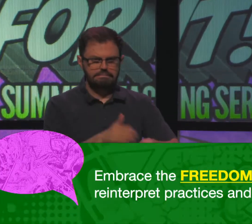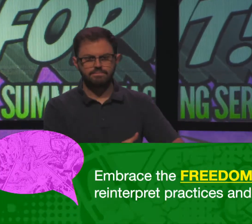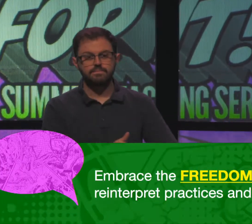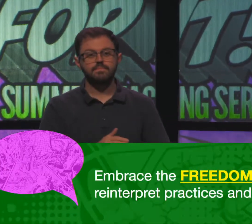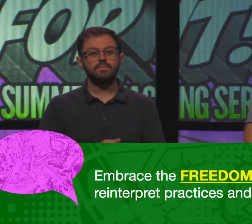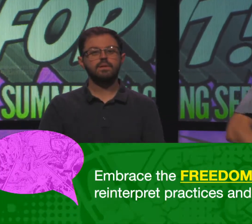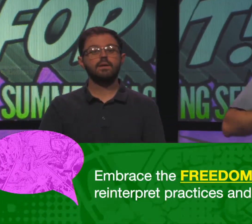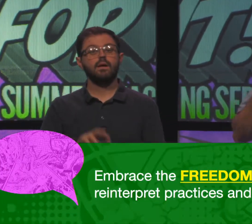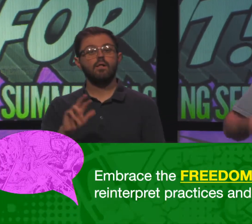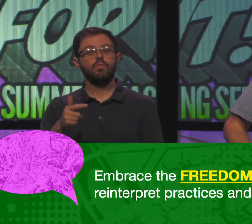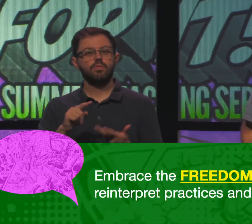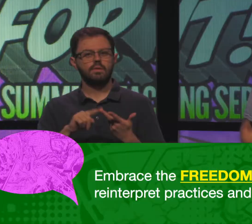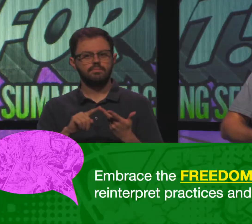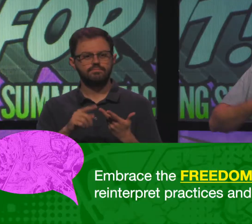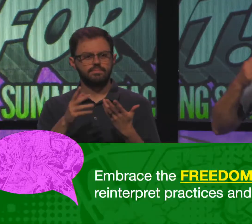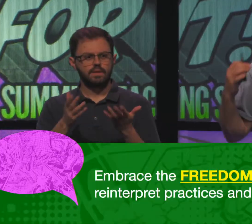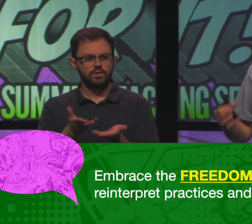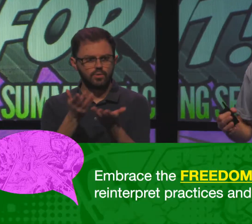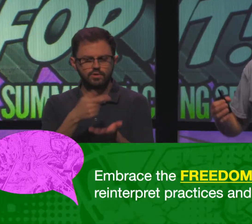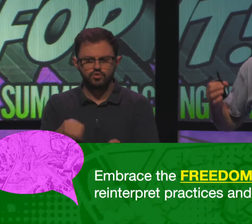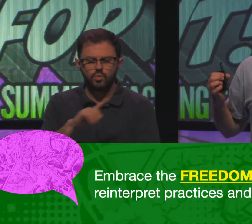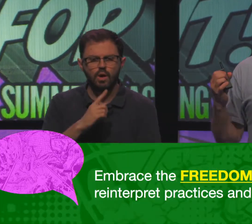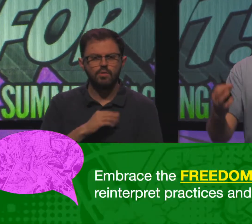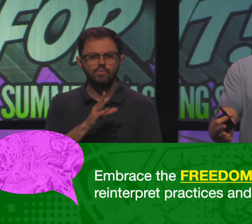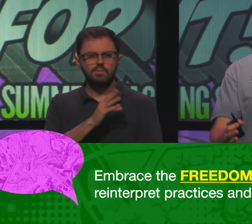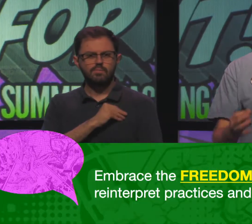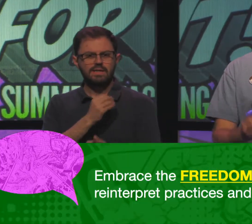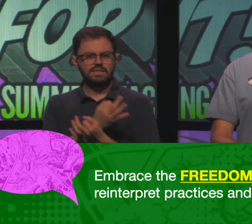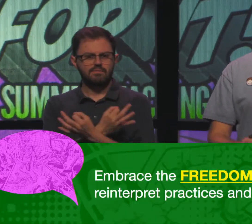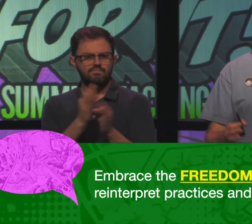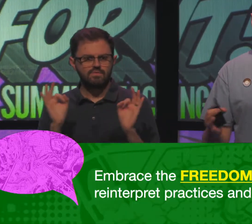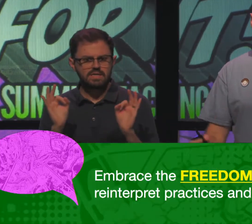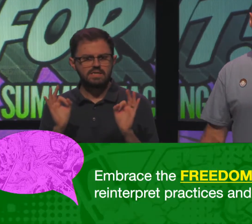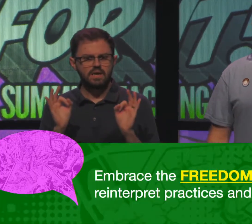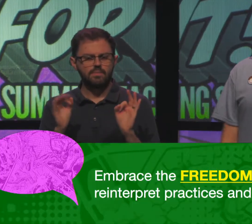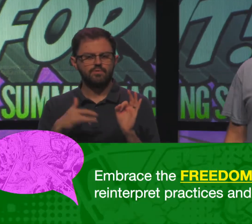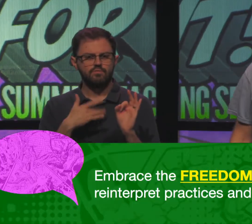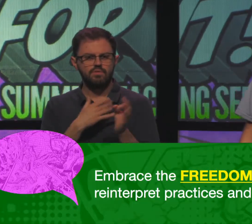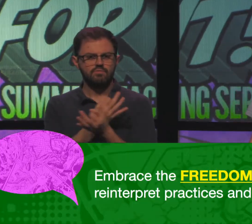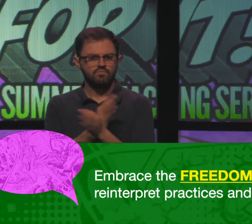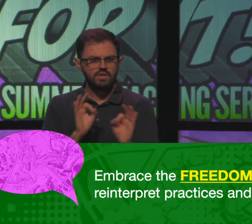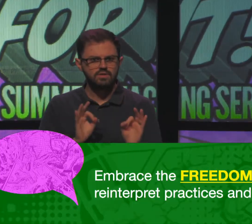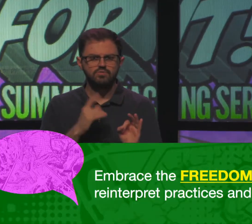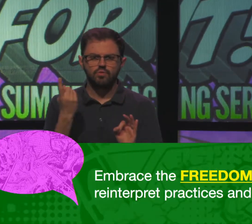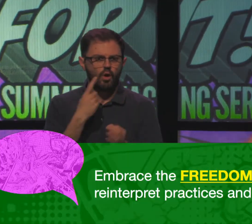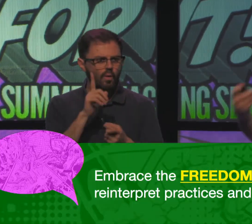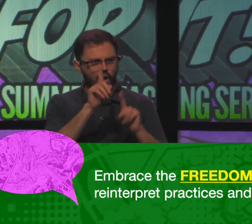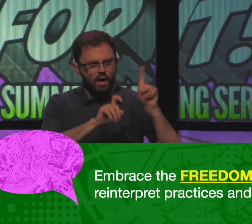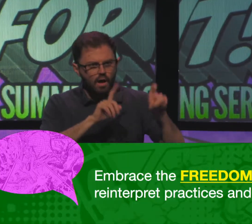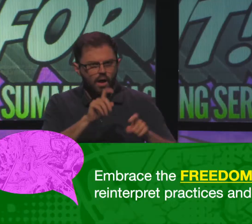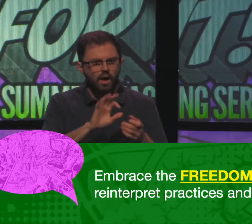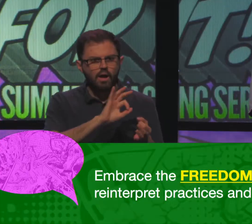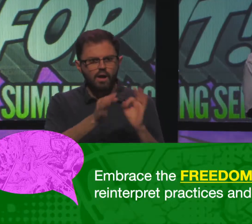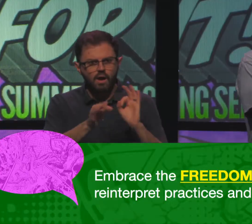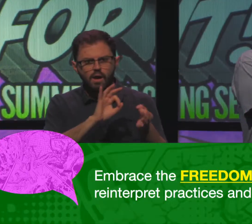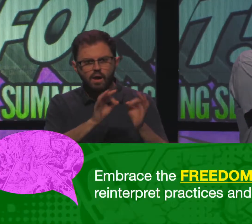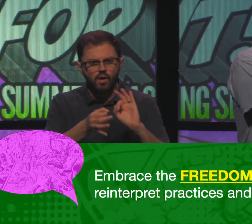freedom to question, adapt, and reinterpret practices and beliefs. Embrace